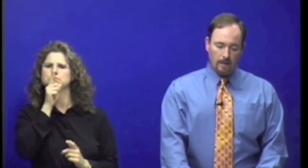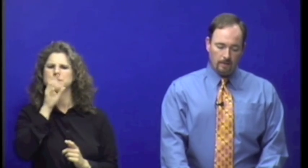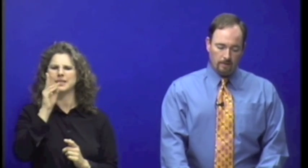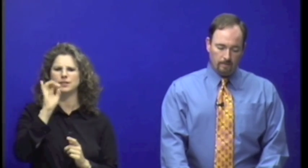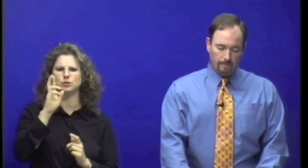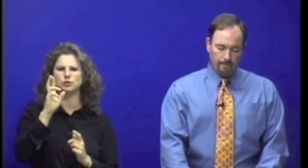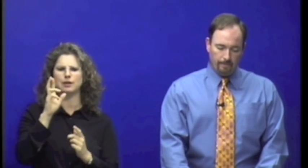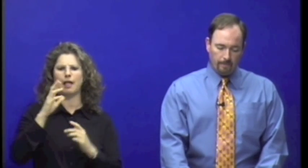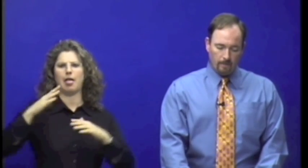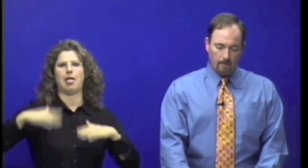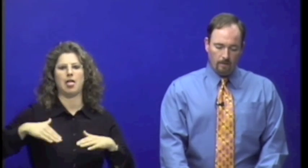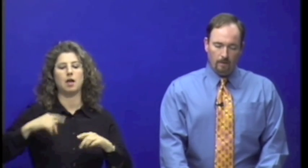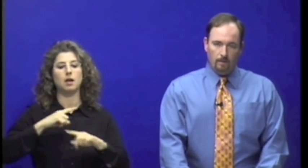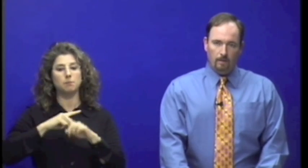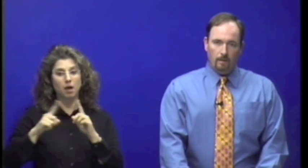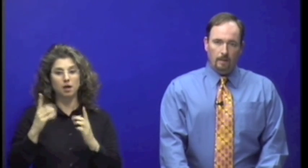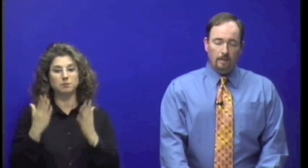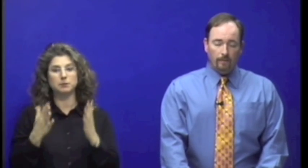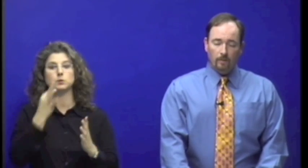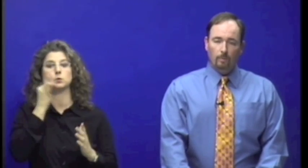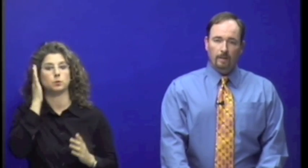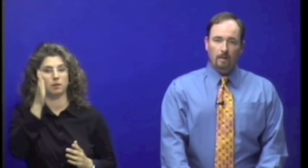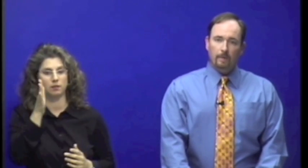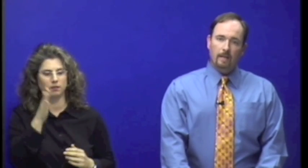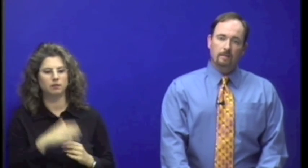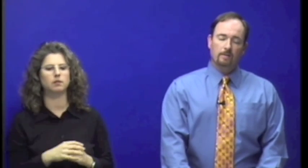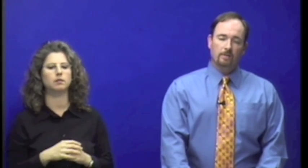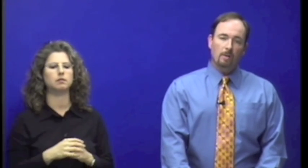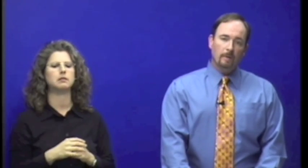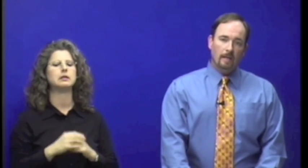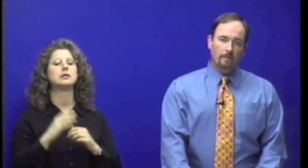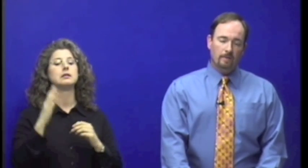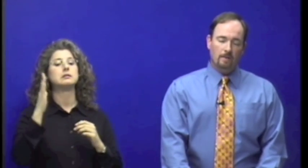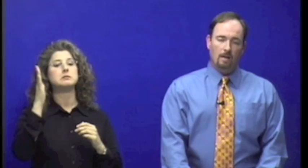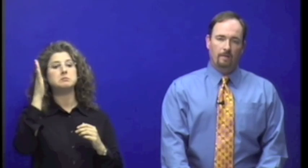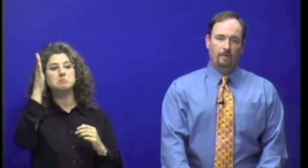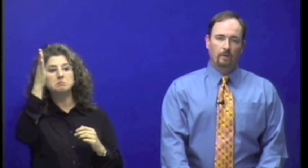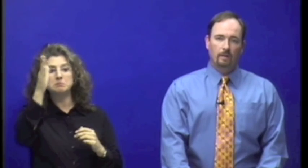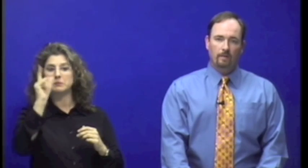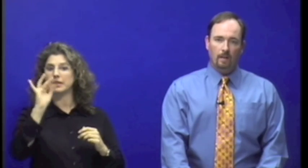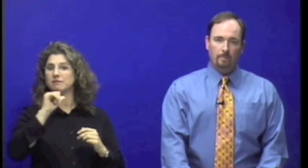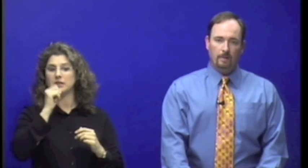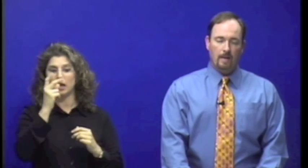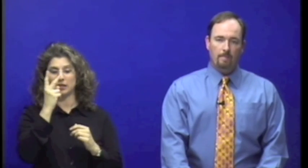true cancer. It definitely will become cancer someday if it's not